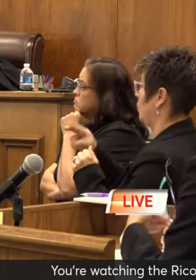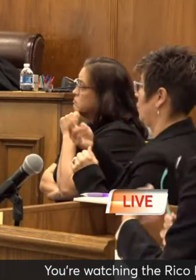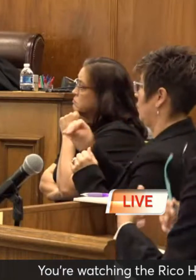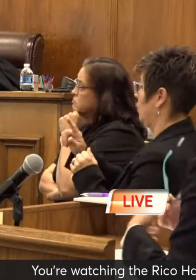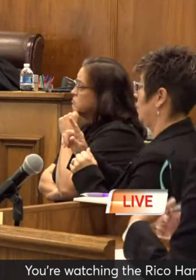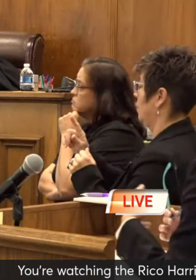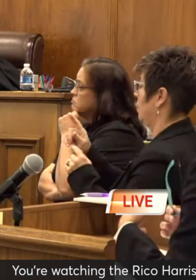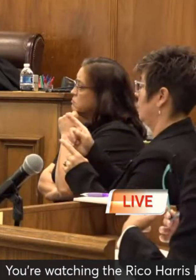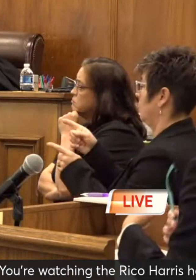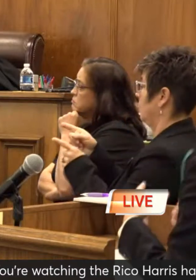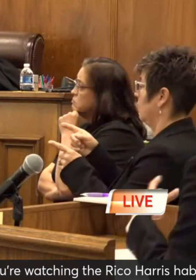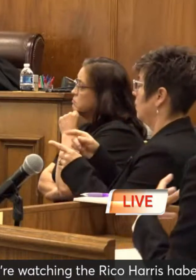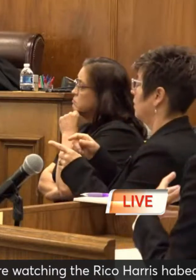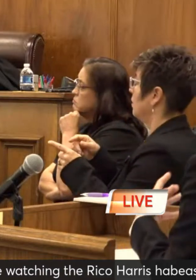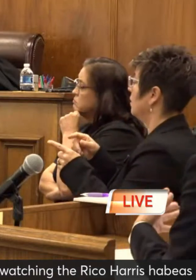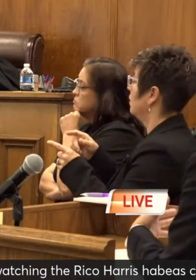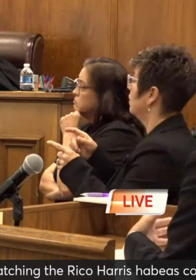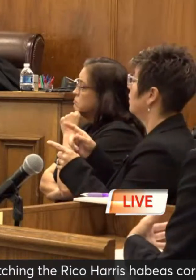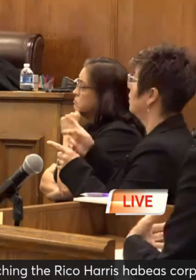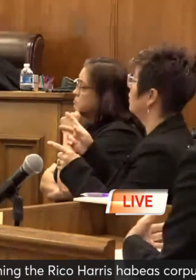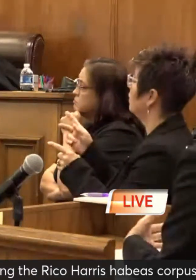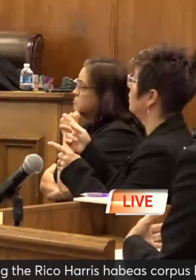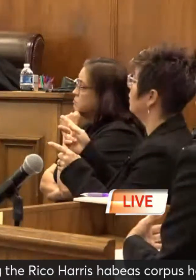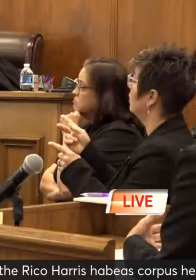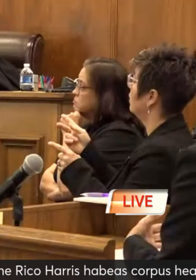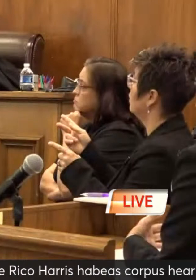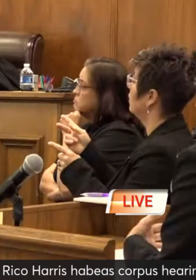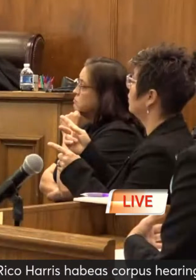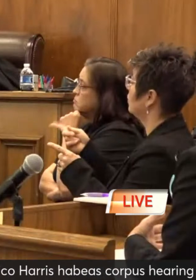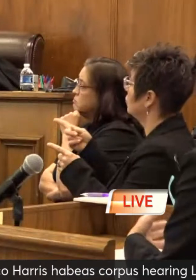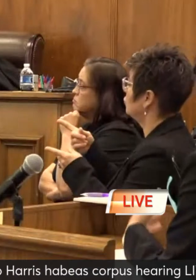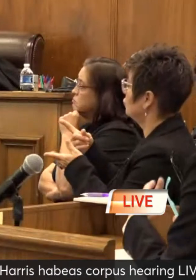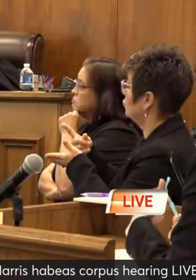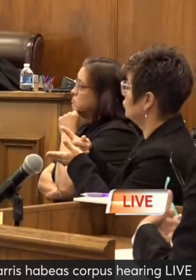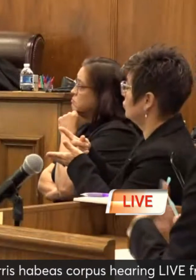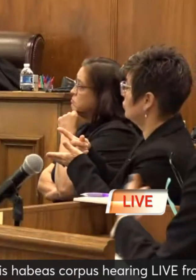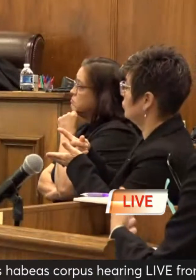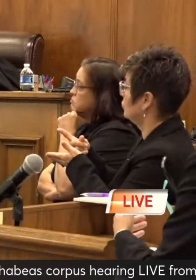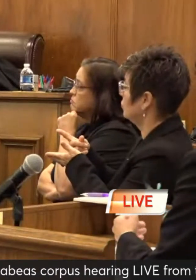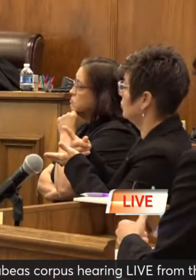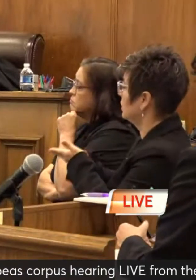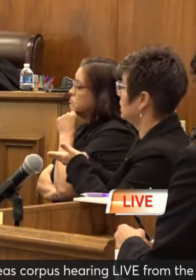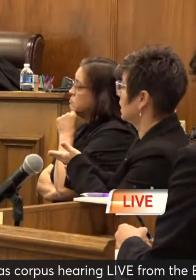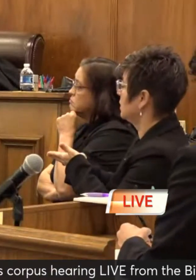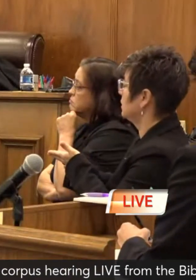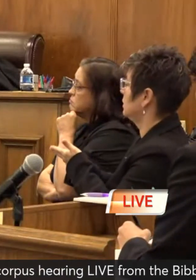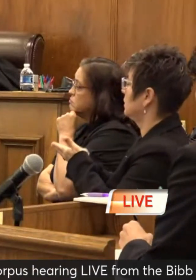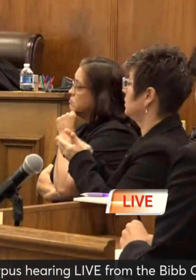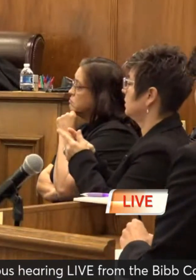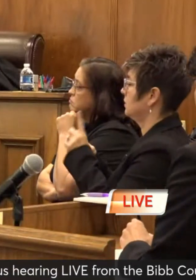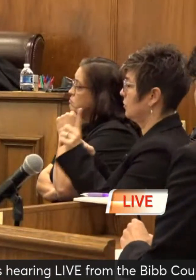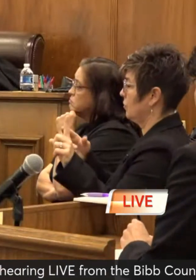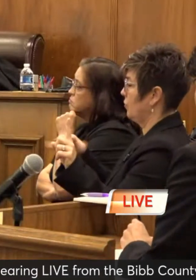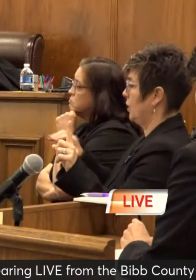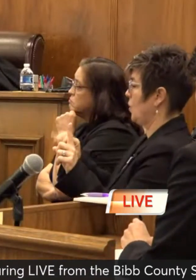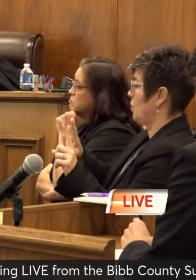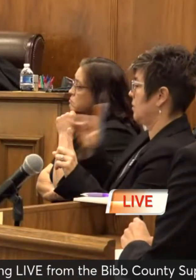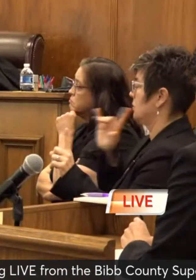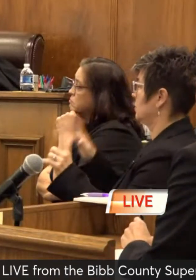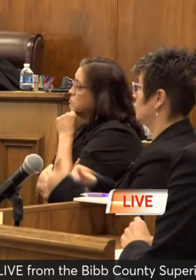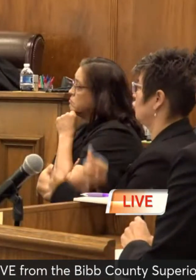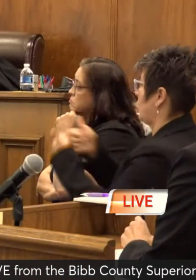did you talk about some of the challenges that Mr. Harris has with the general public?